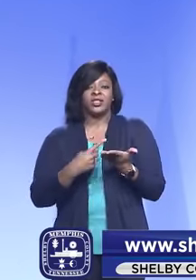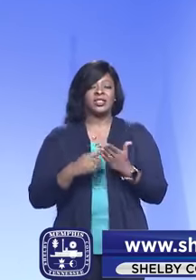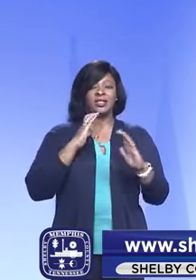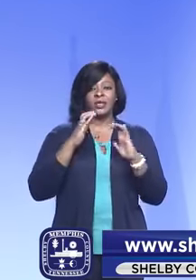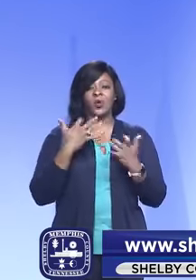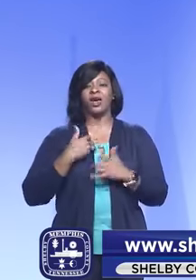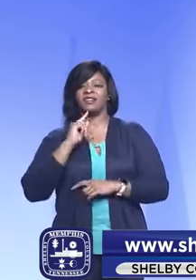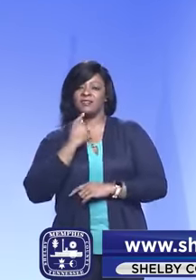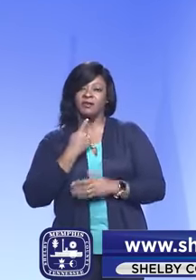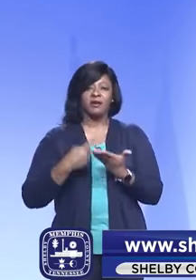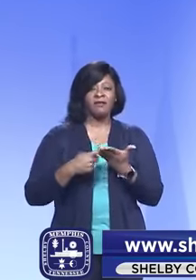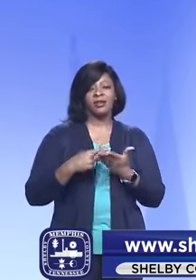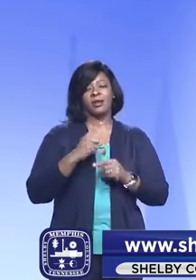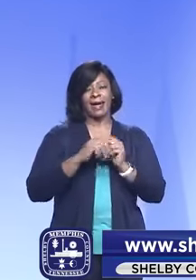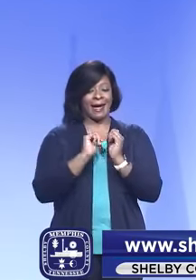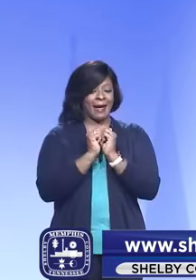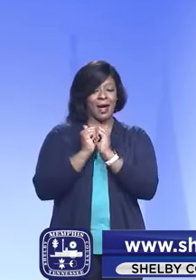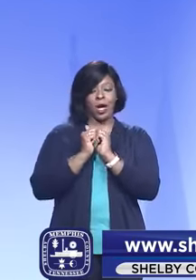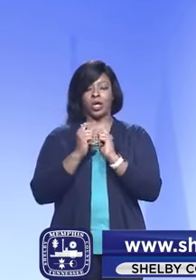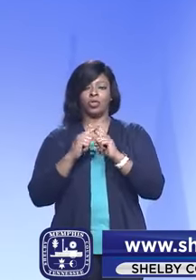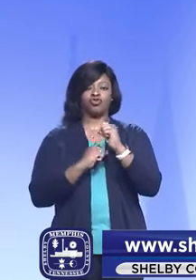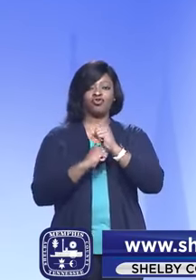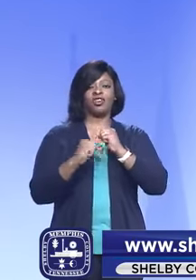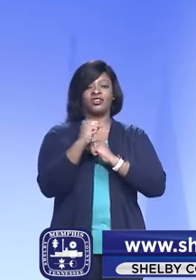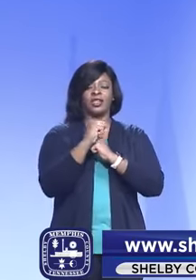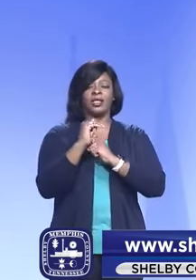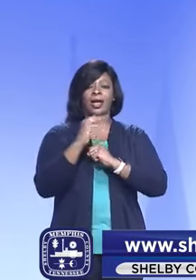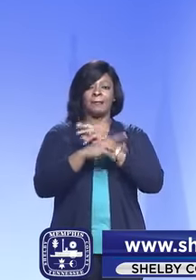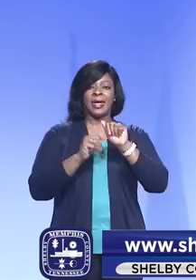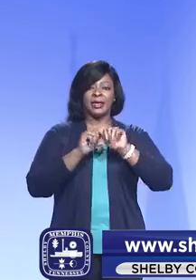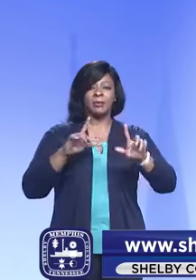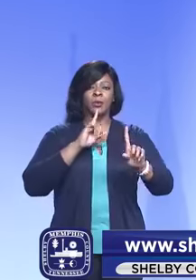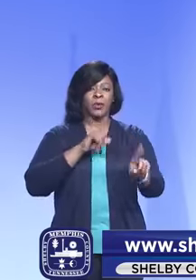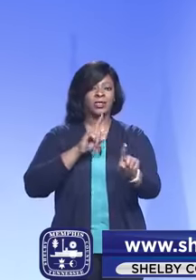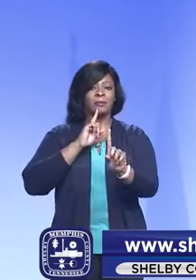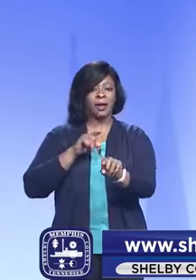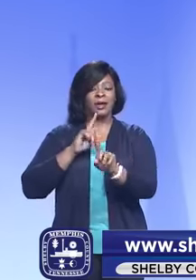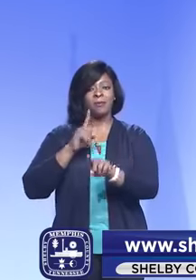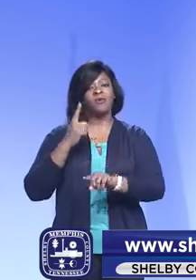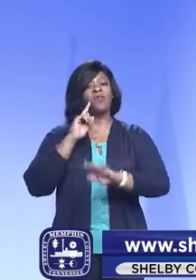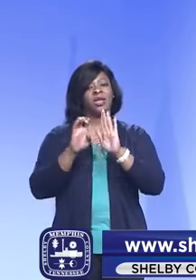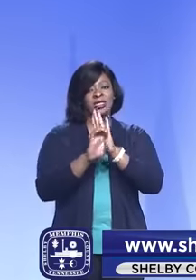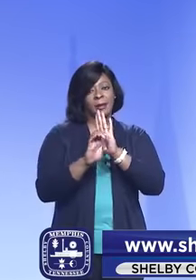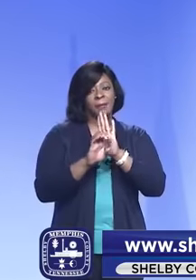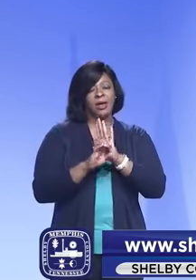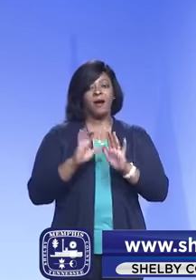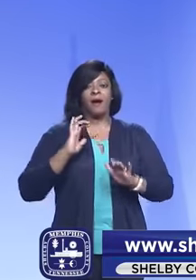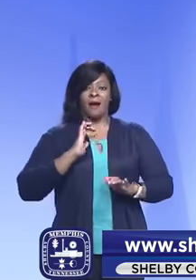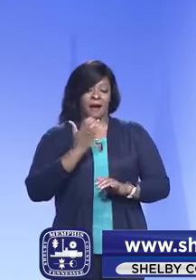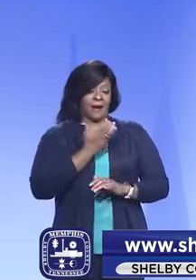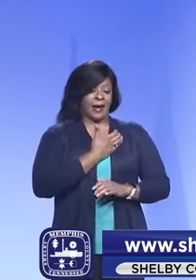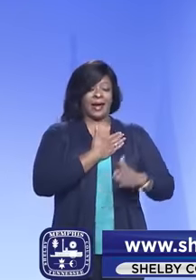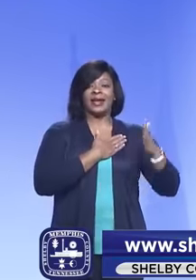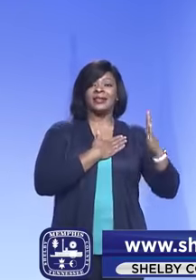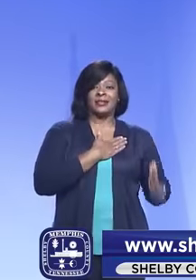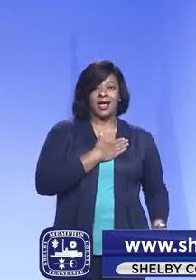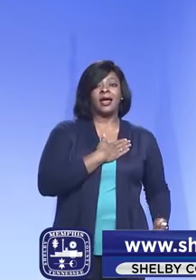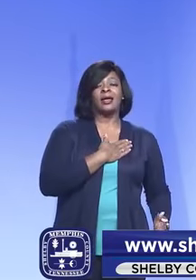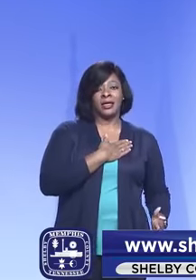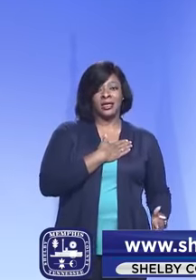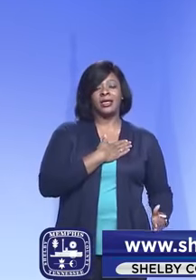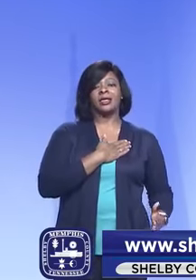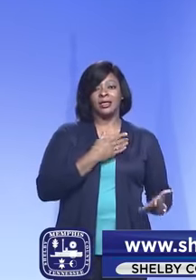serious conversations around how to structure the pandemic response. For example, on our side of